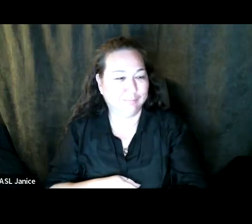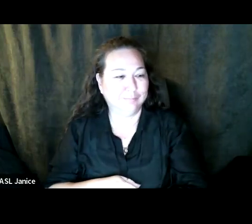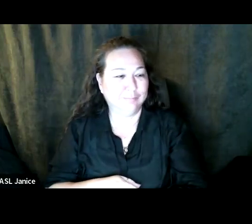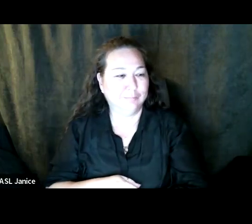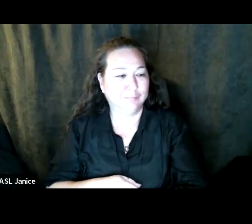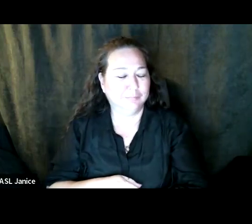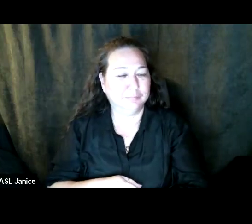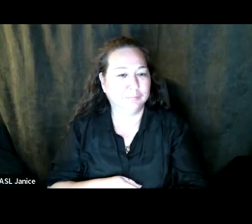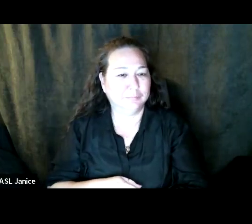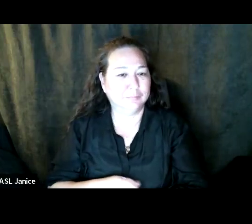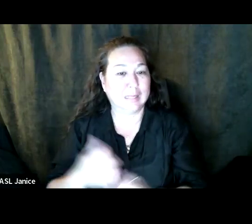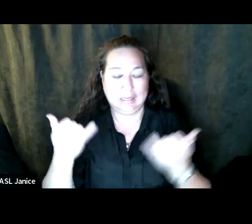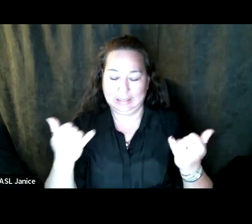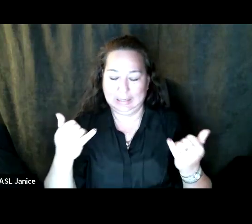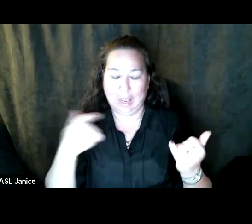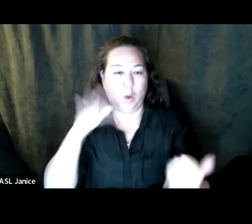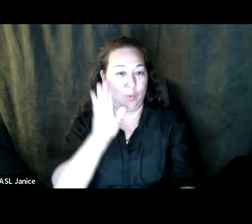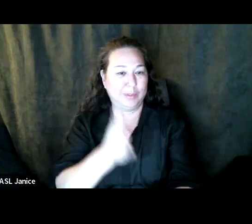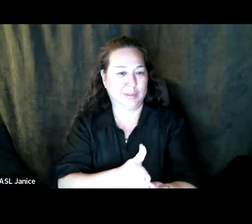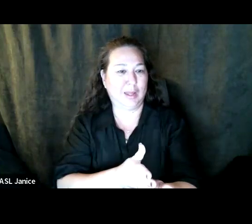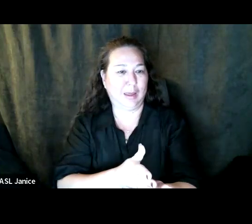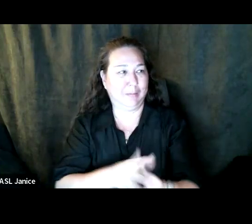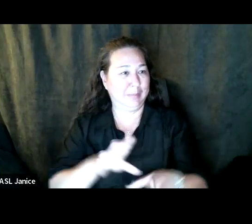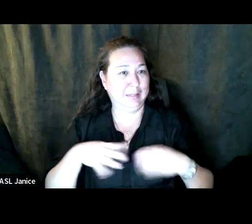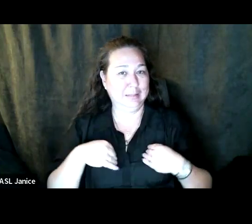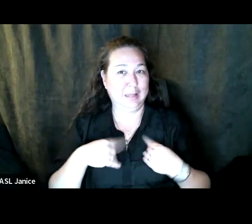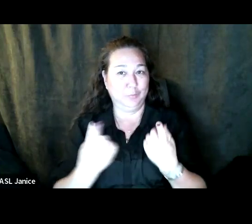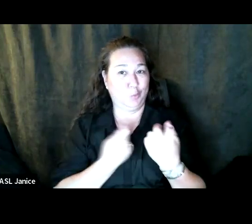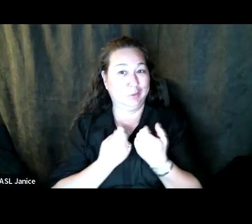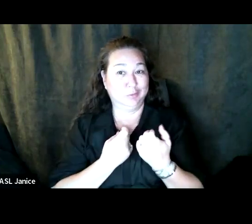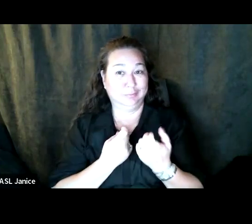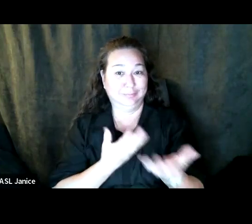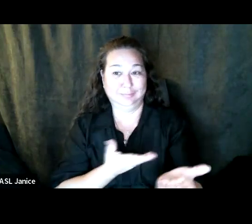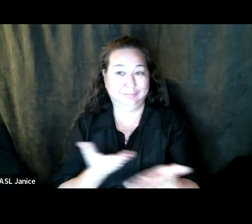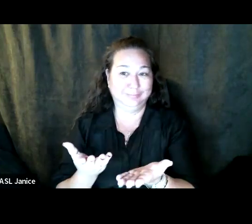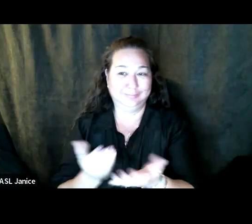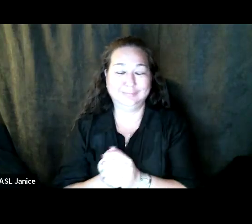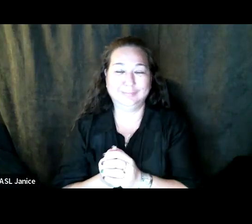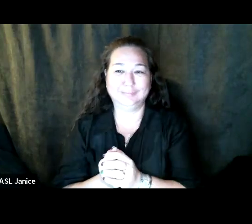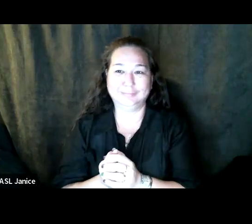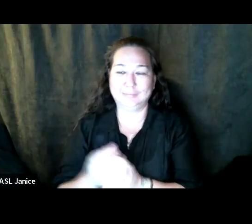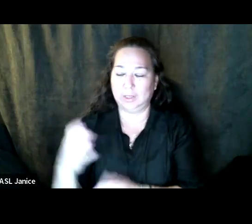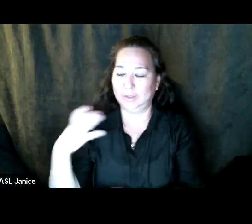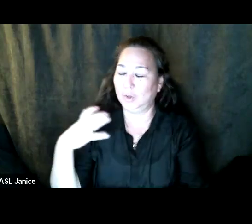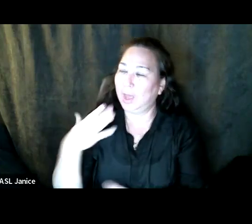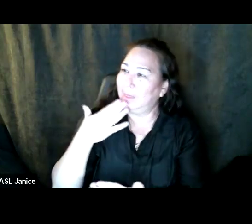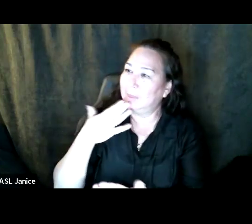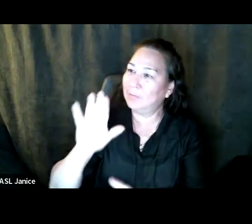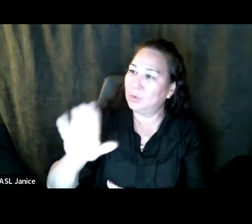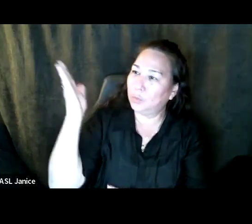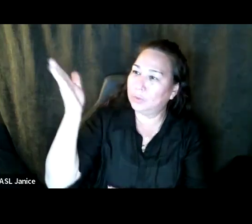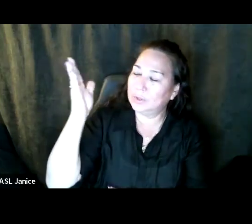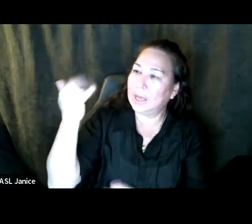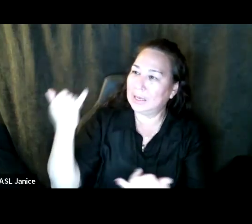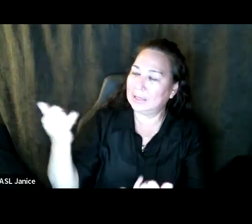And I will stop and take questions. Thank you for the presentation. I'll now open it up to the committee.